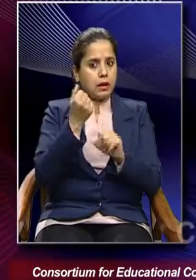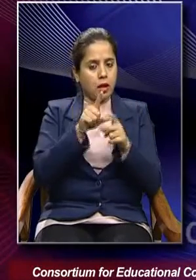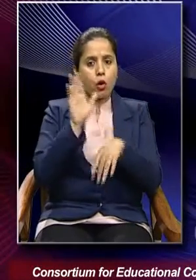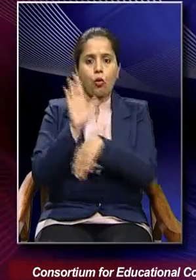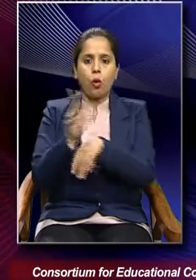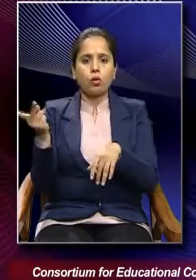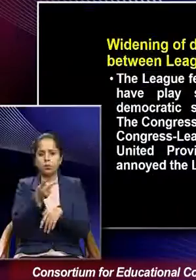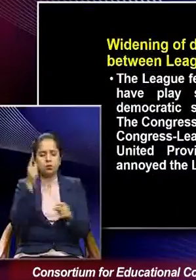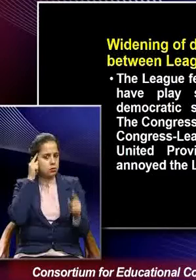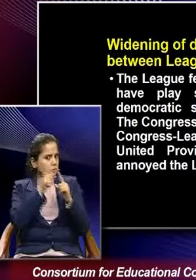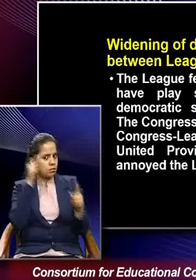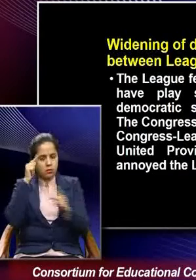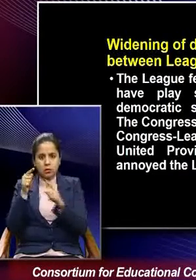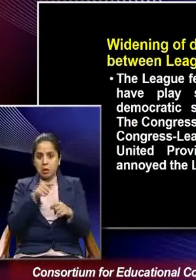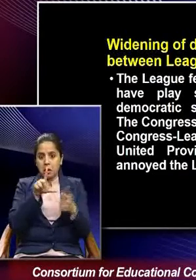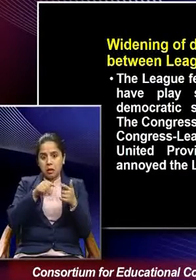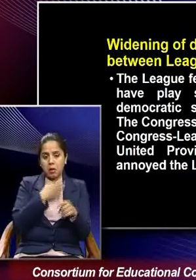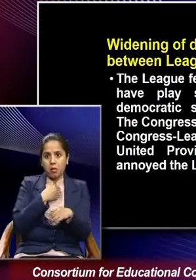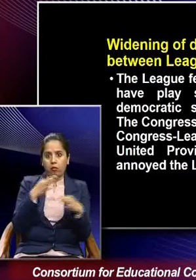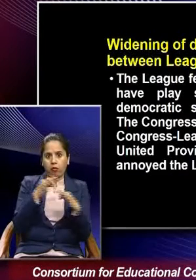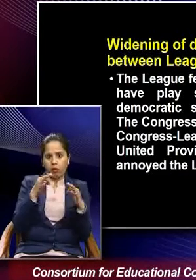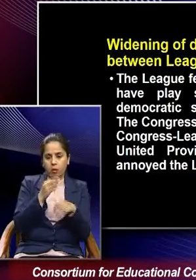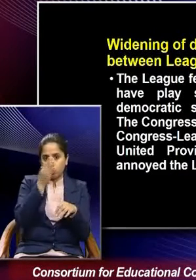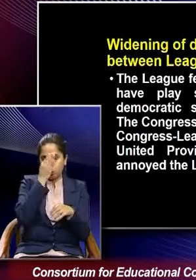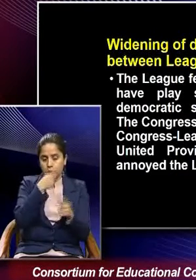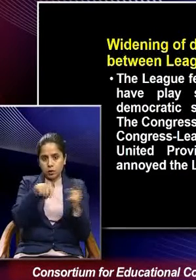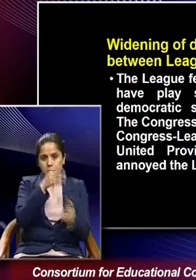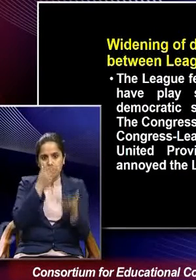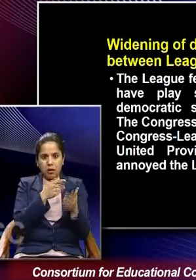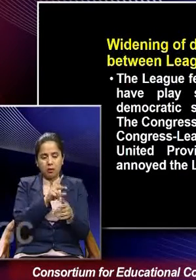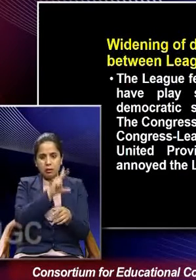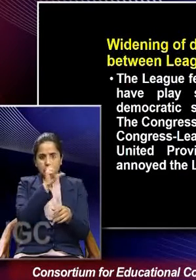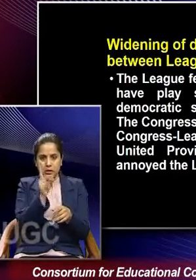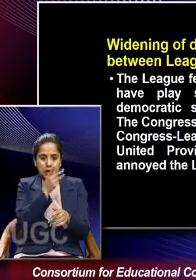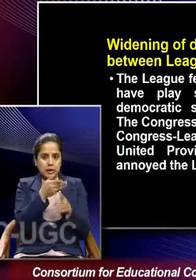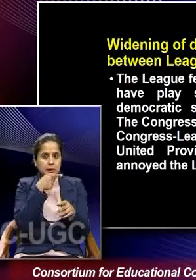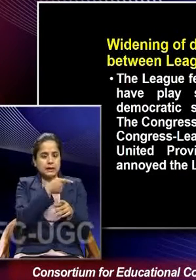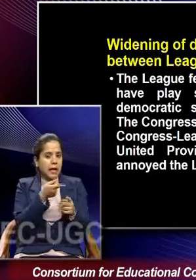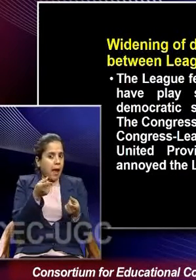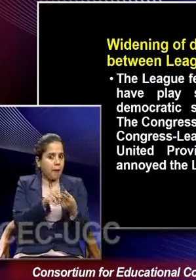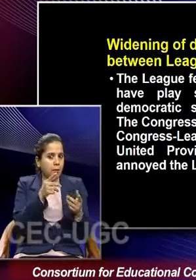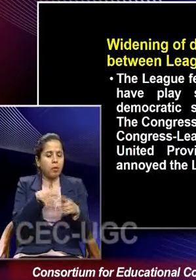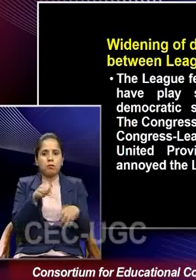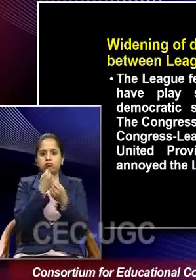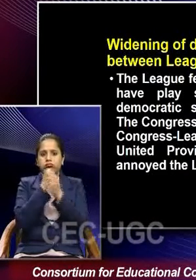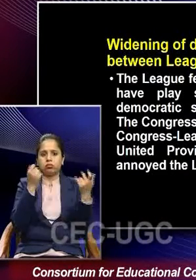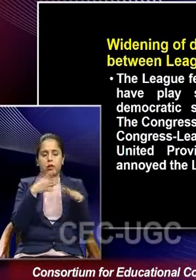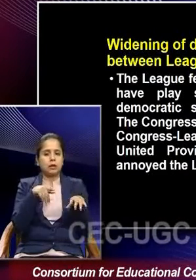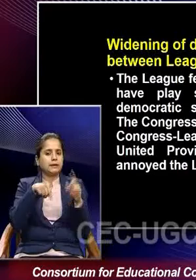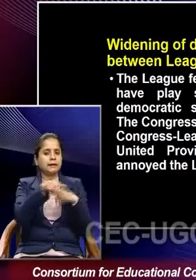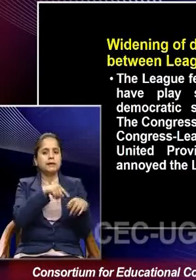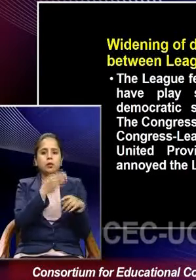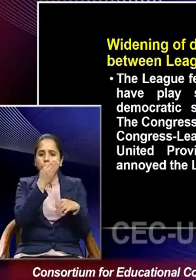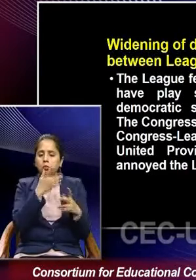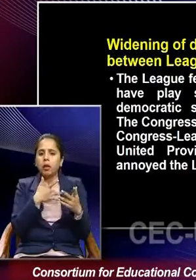Congress. League feared that Muslims would have to play second fiddle in any democratic structure